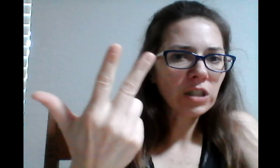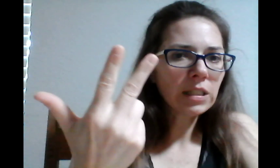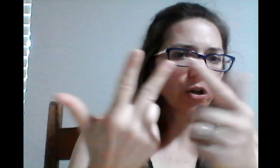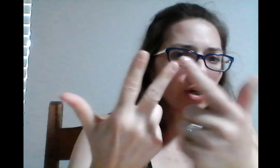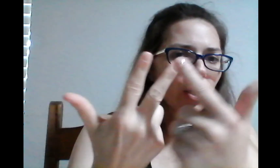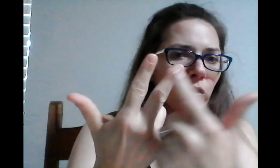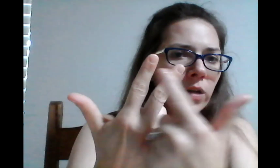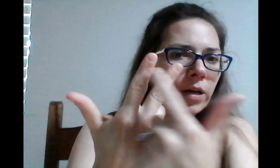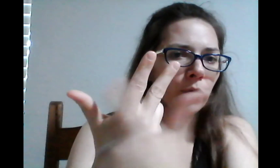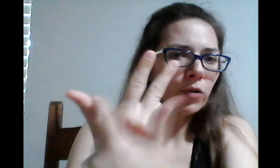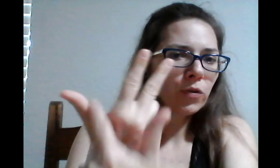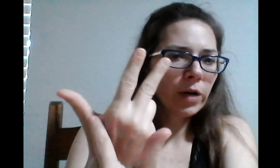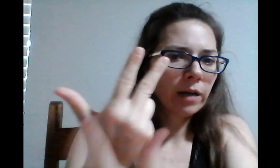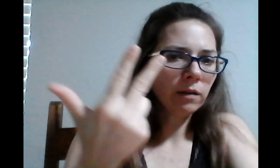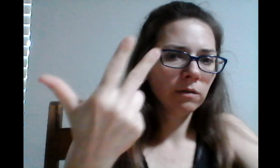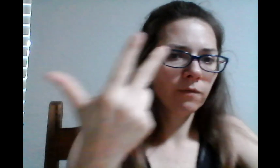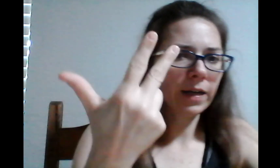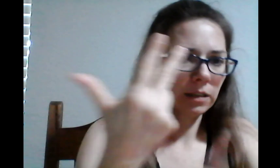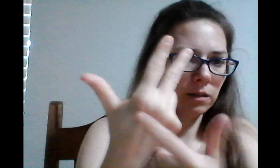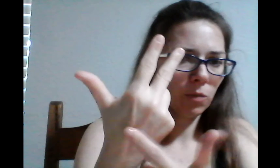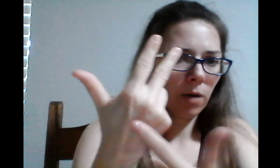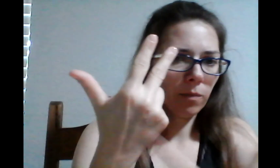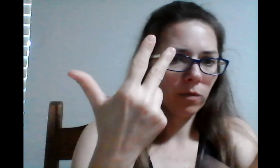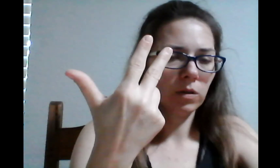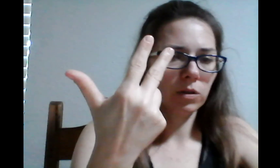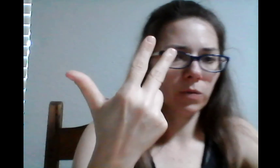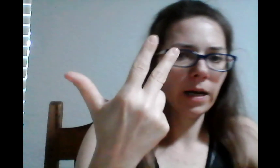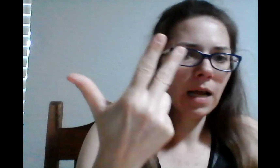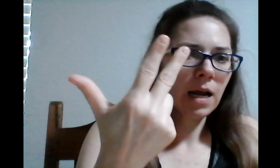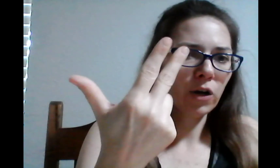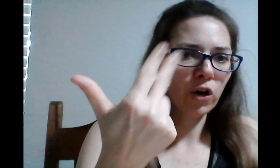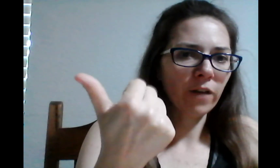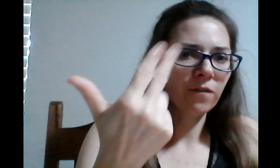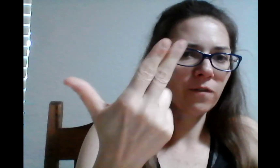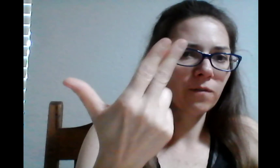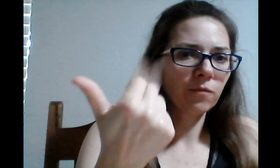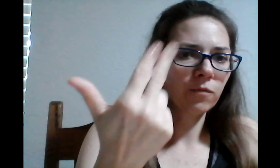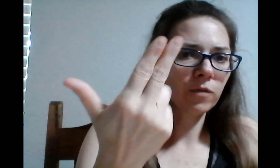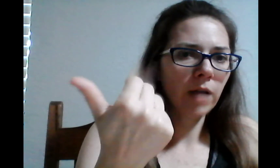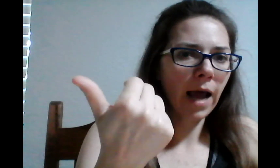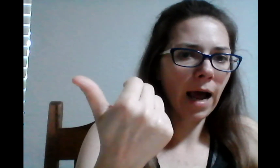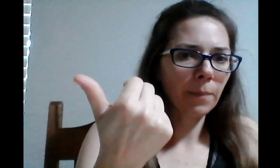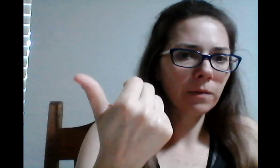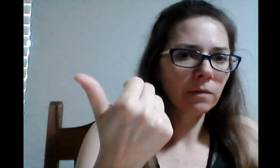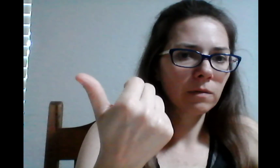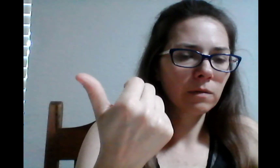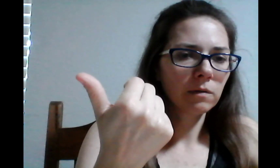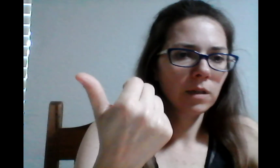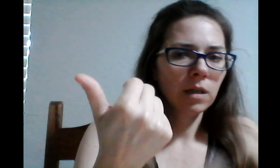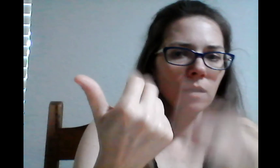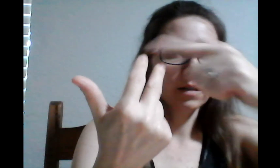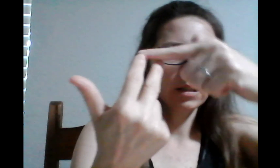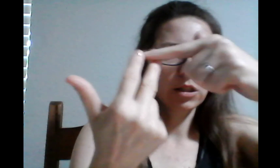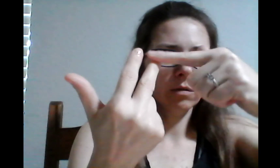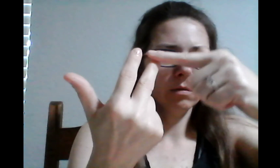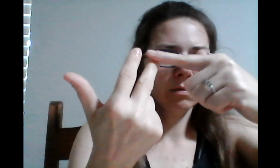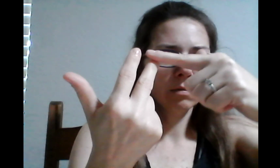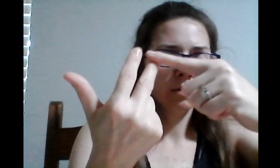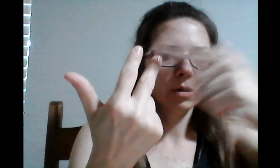13, you're going to do the number 3, facing your palm this way. And you're going to tap these two. So you